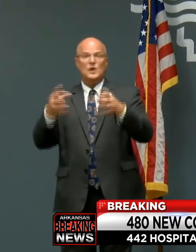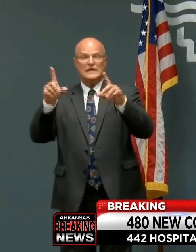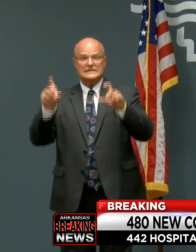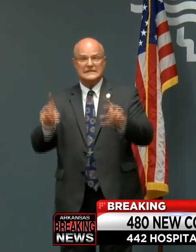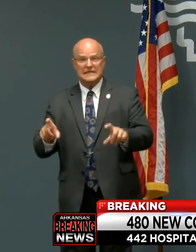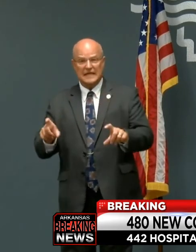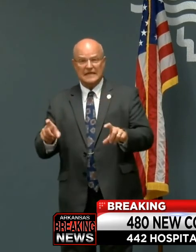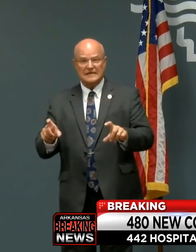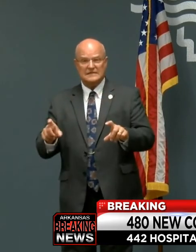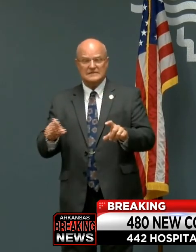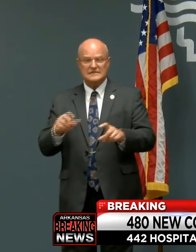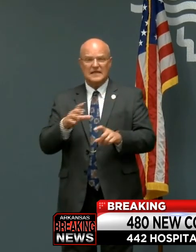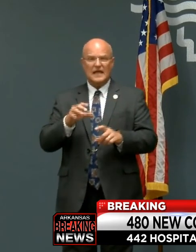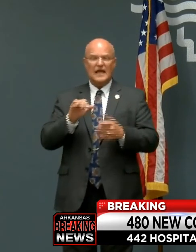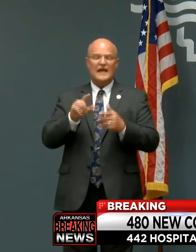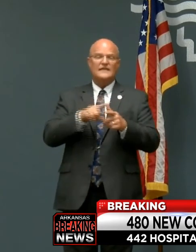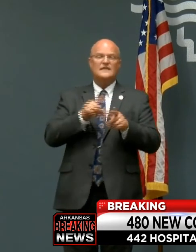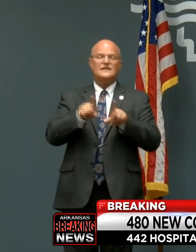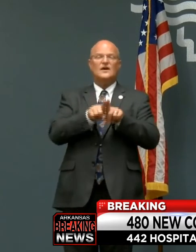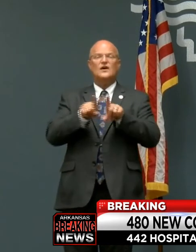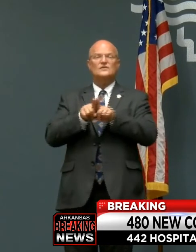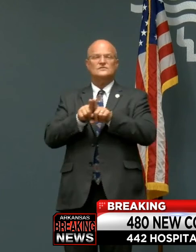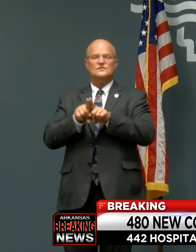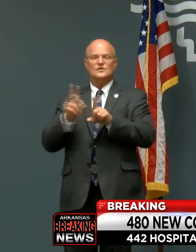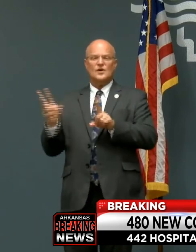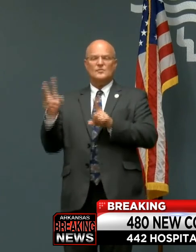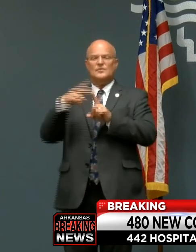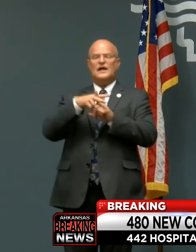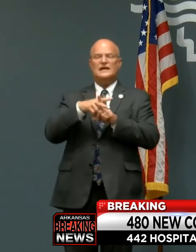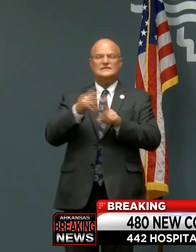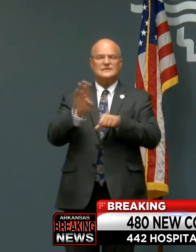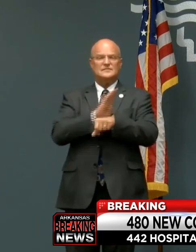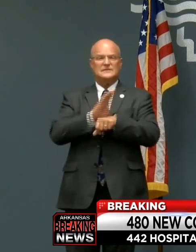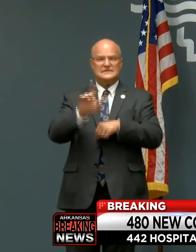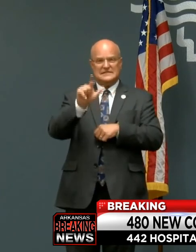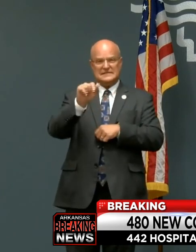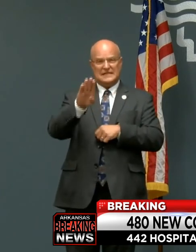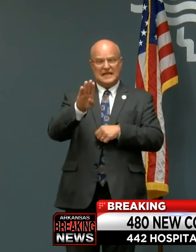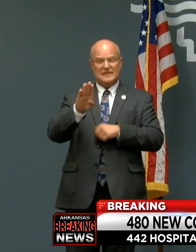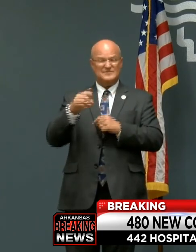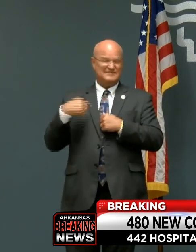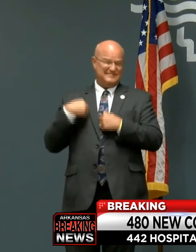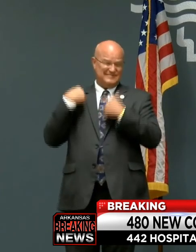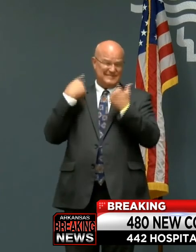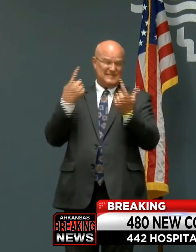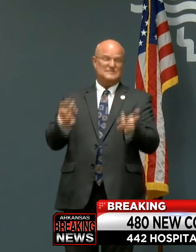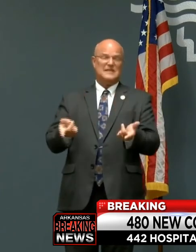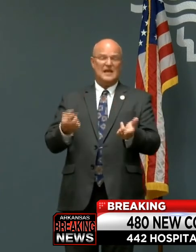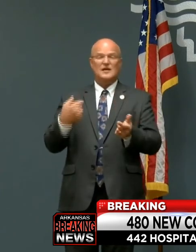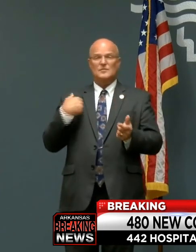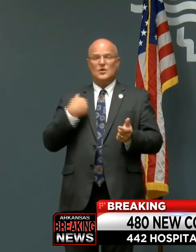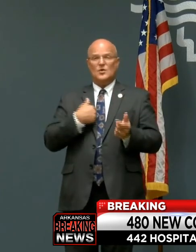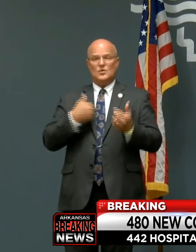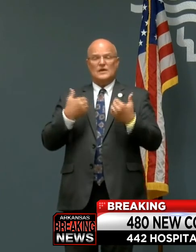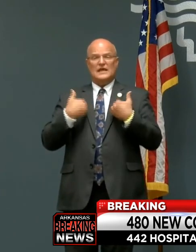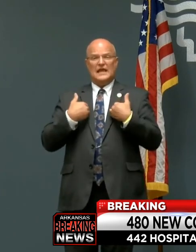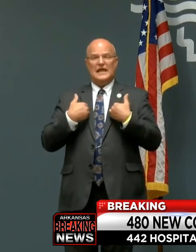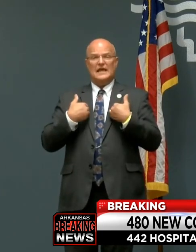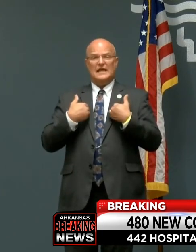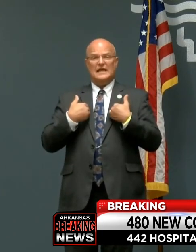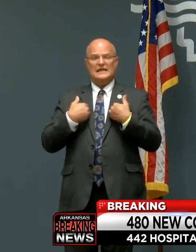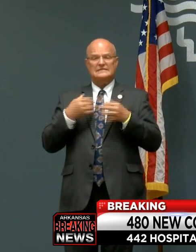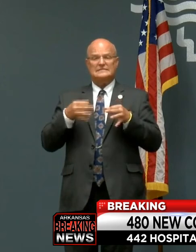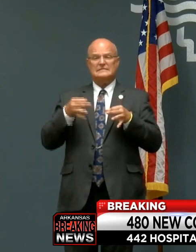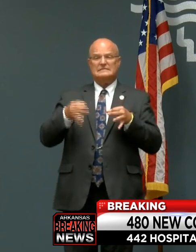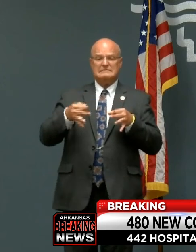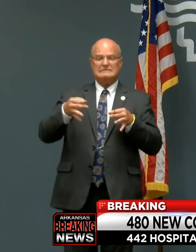test. And that also applies to our commercial labs. For some time, we had such a delay